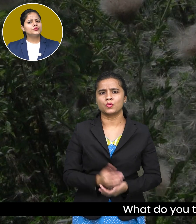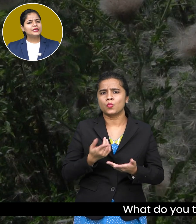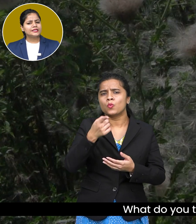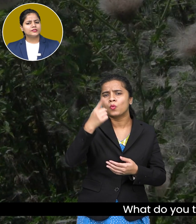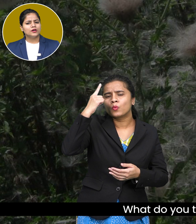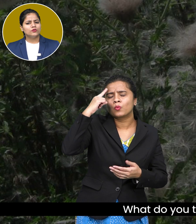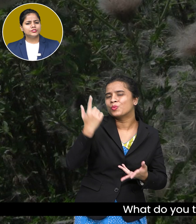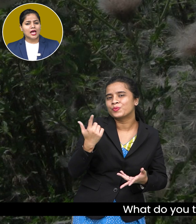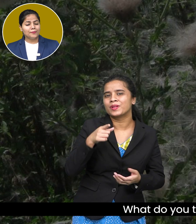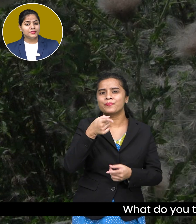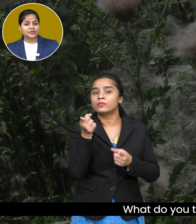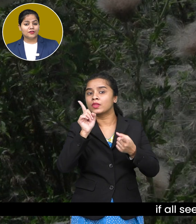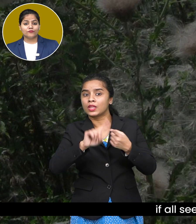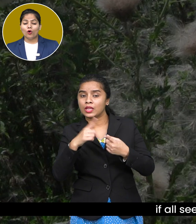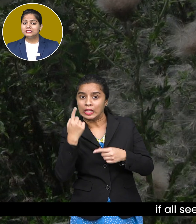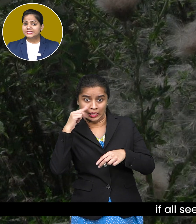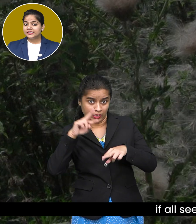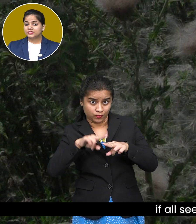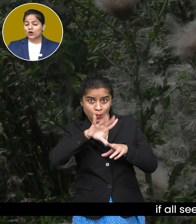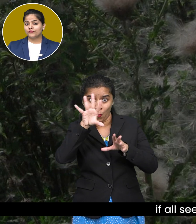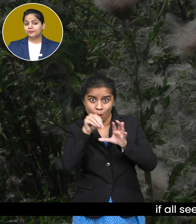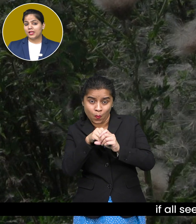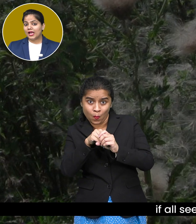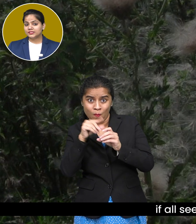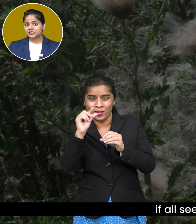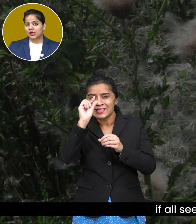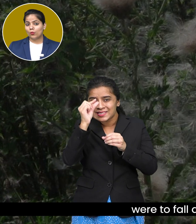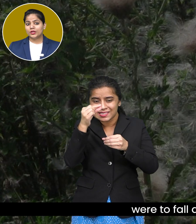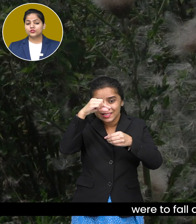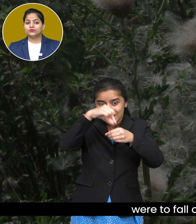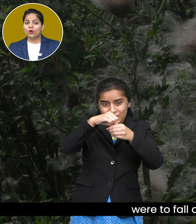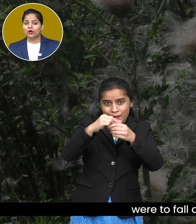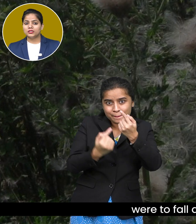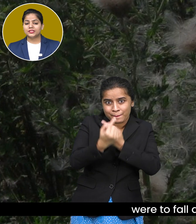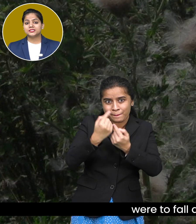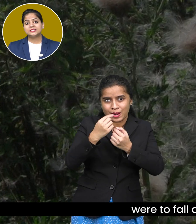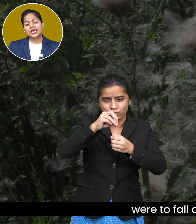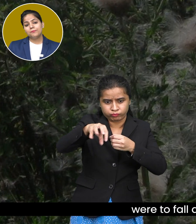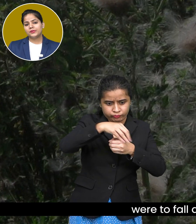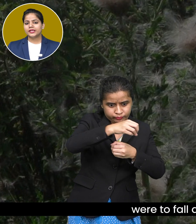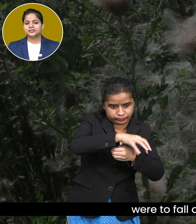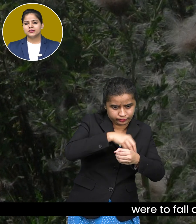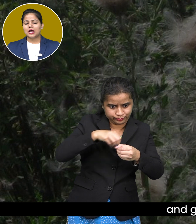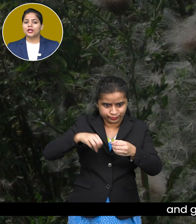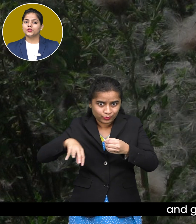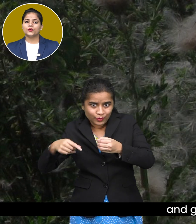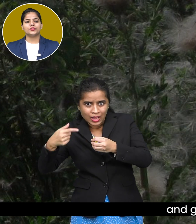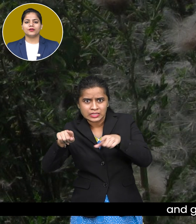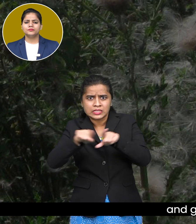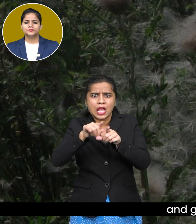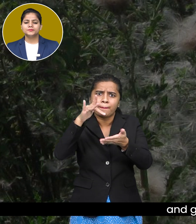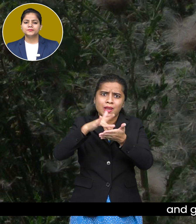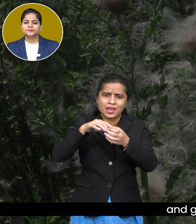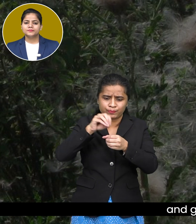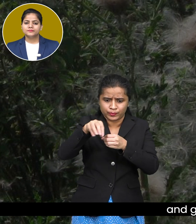What do you think would happen if all seeds of a plant were to fall at the same place and grow